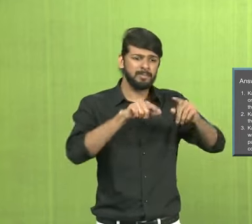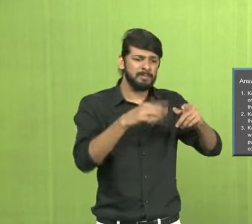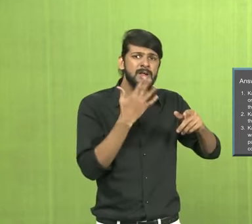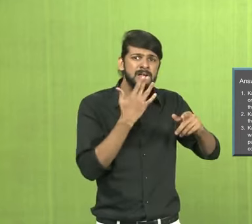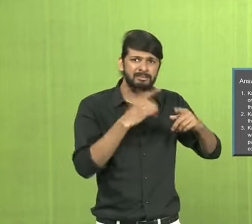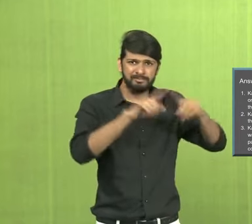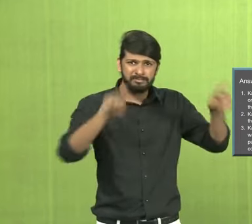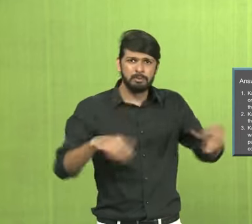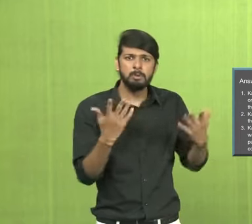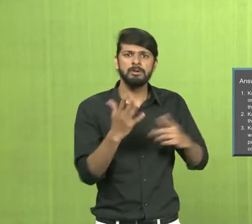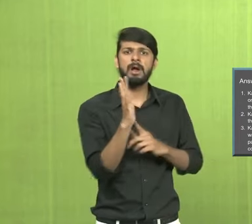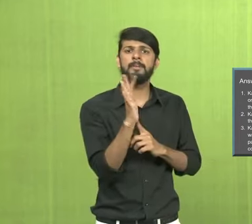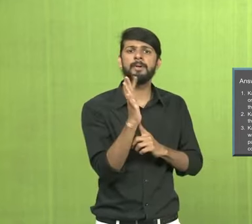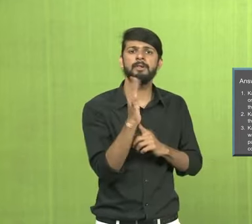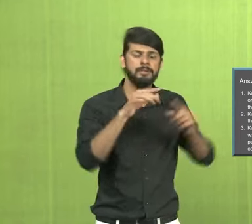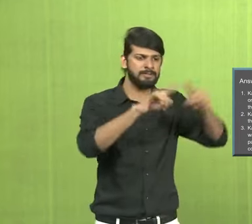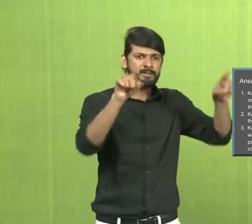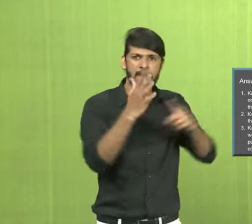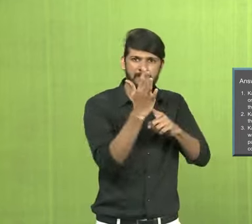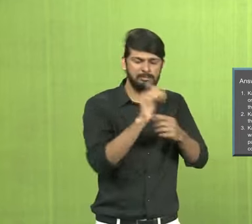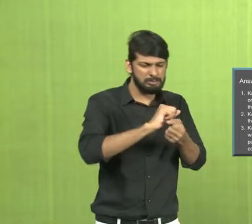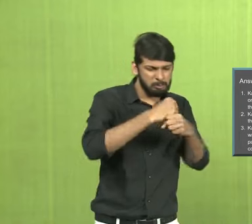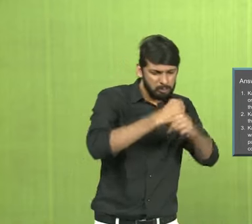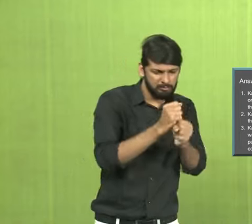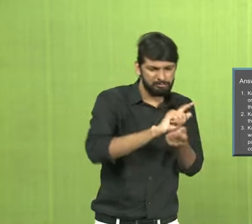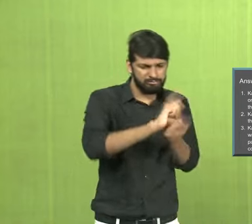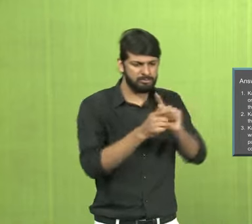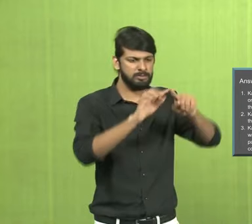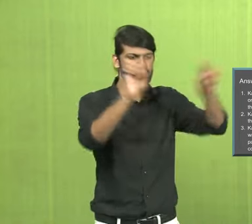were painted on hemp paper